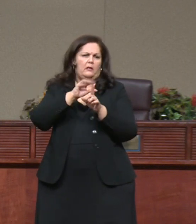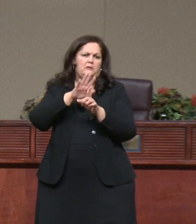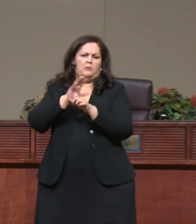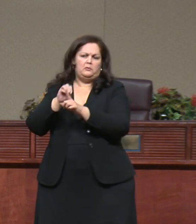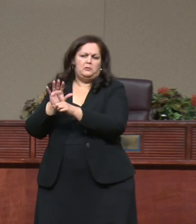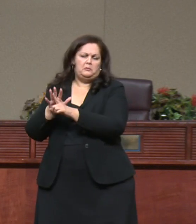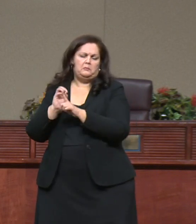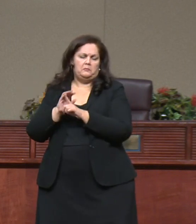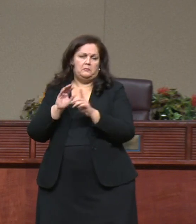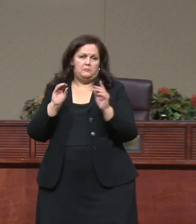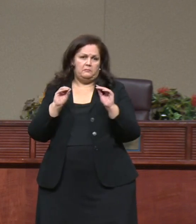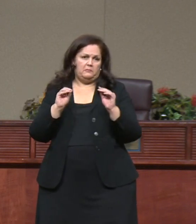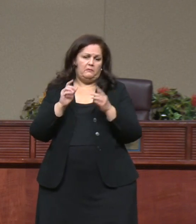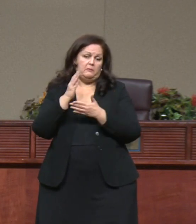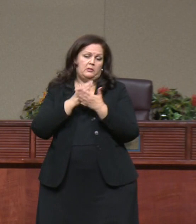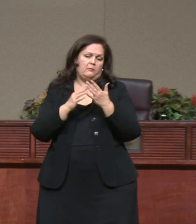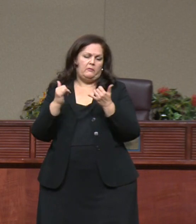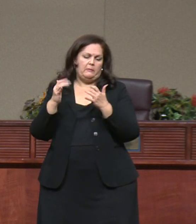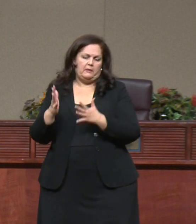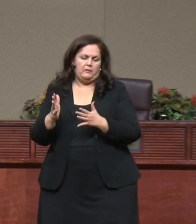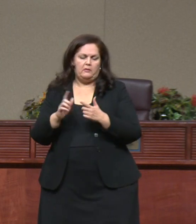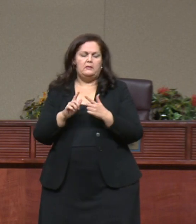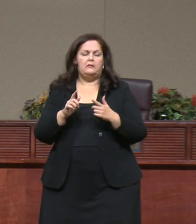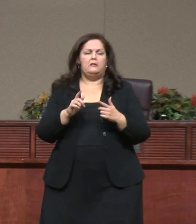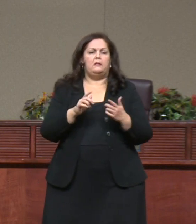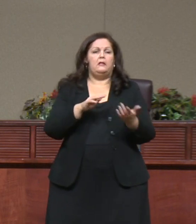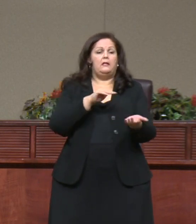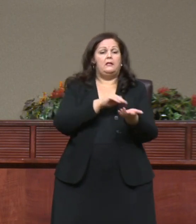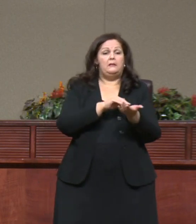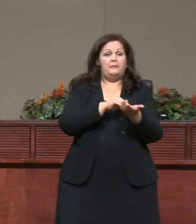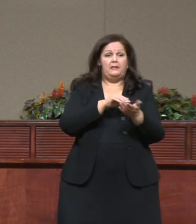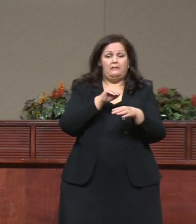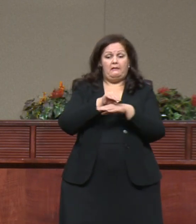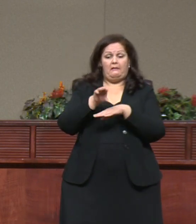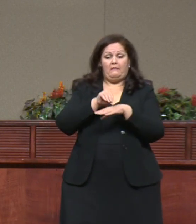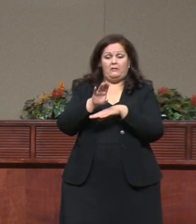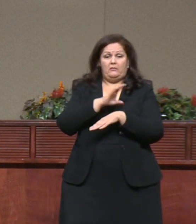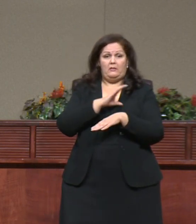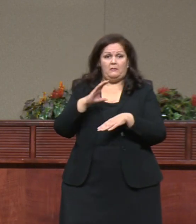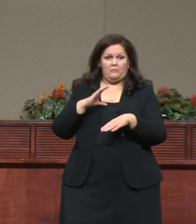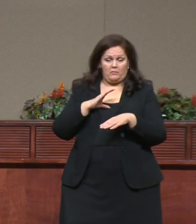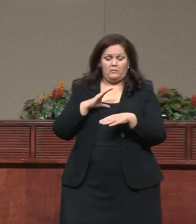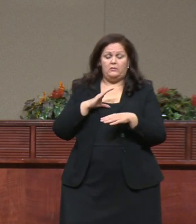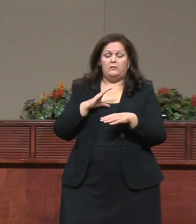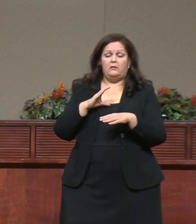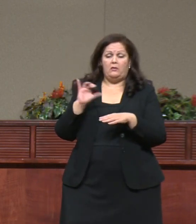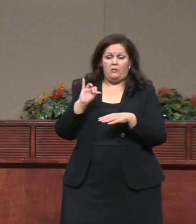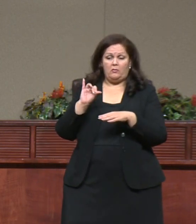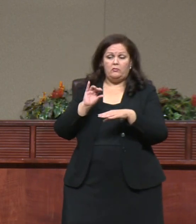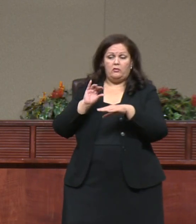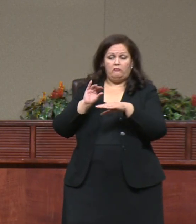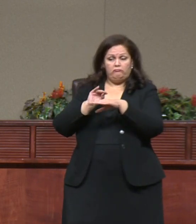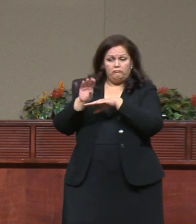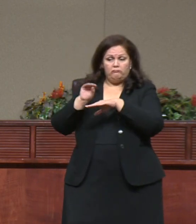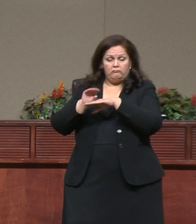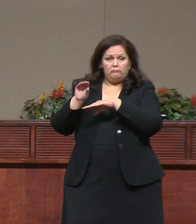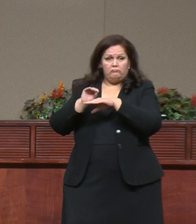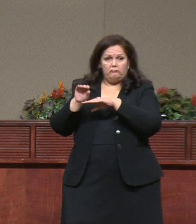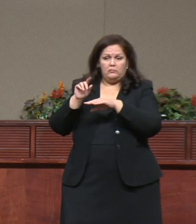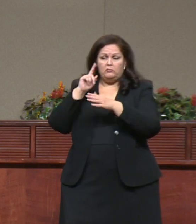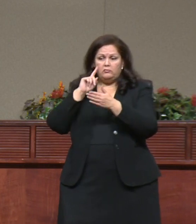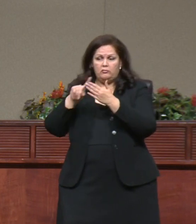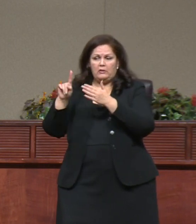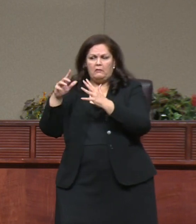players. The medical board, the medical advisory board was also advising into looking into other